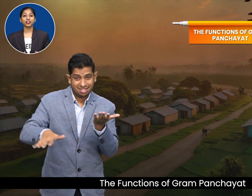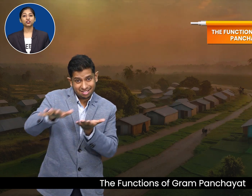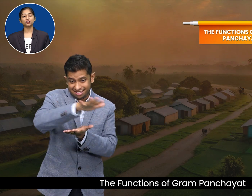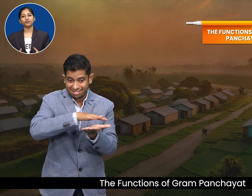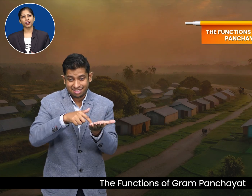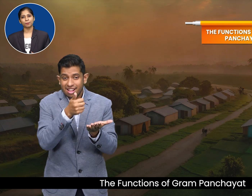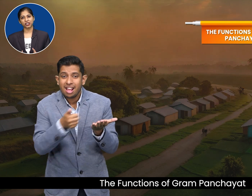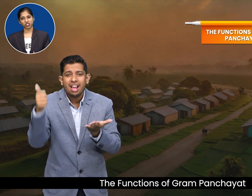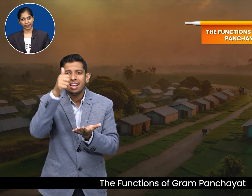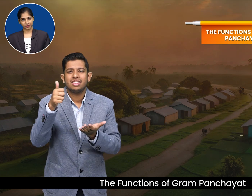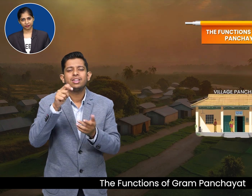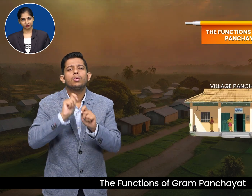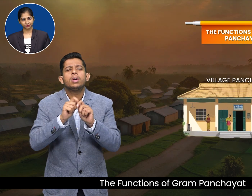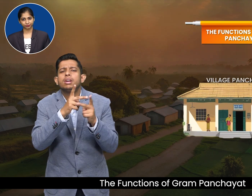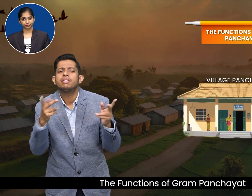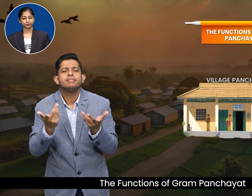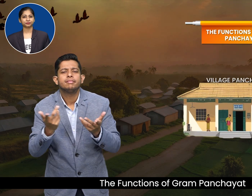The functions of Gram Panchayat.